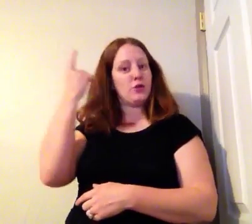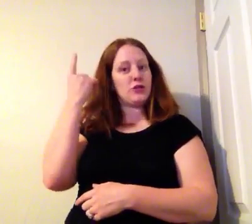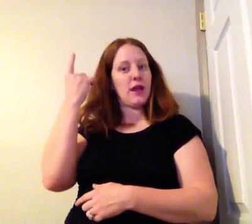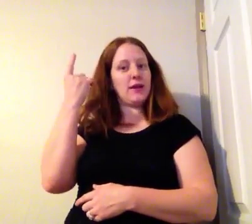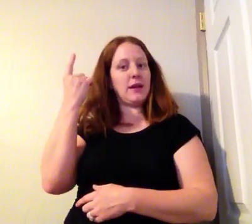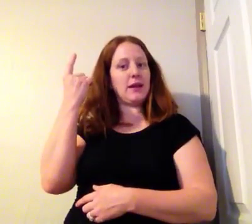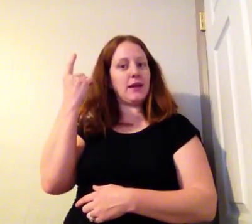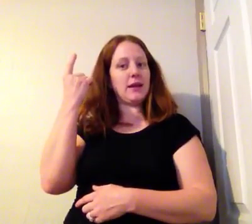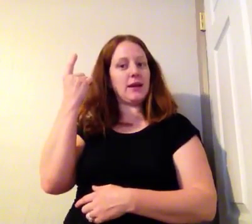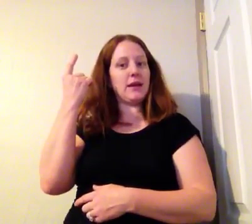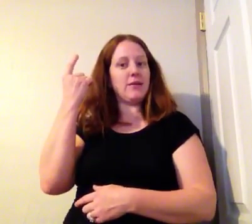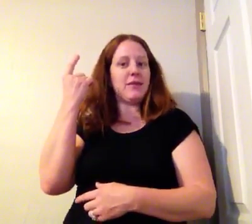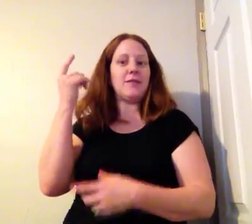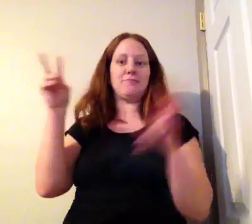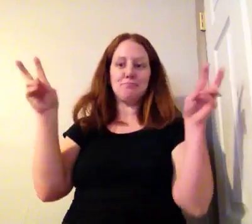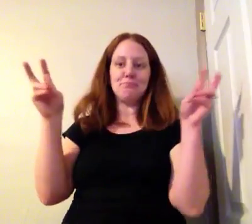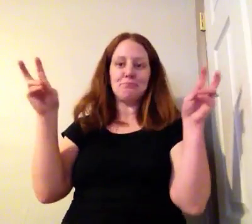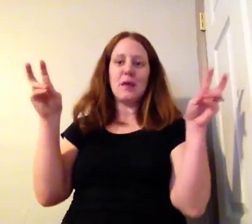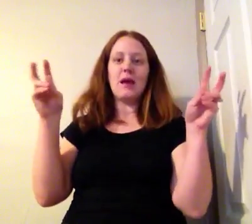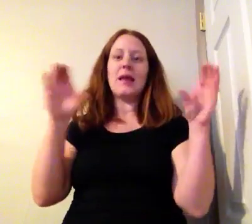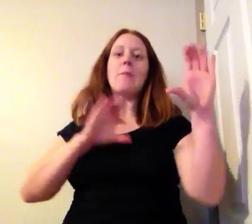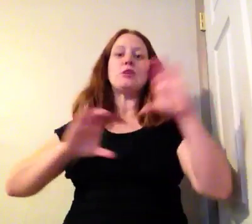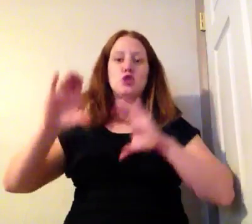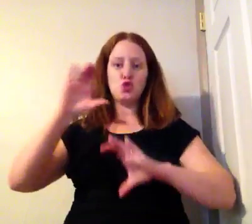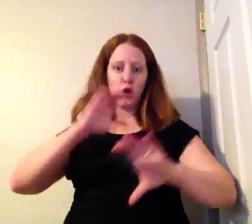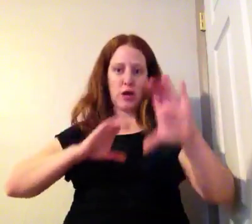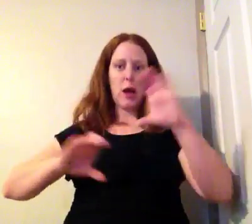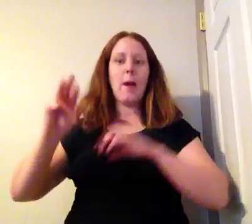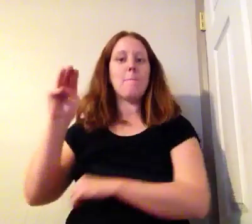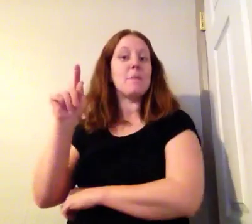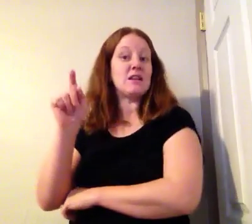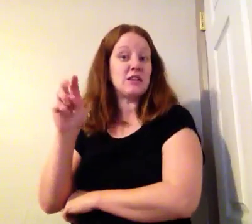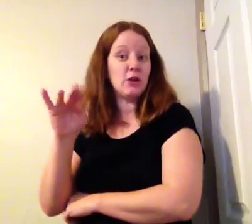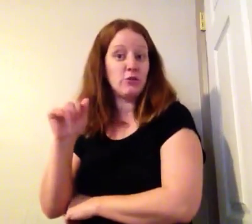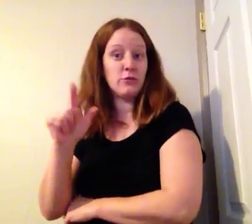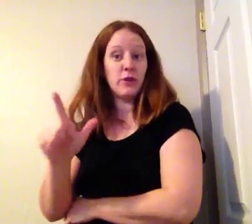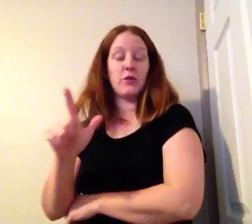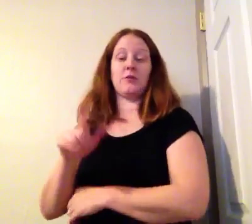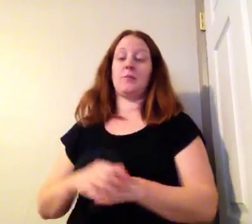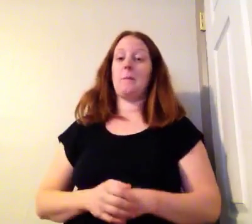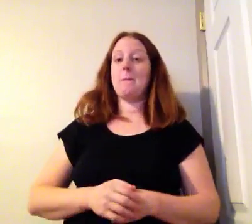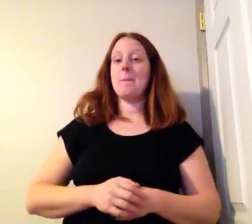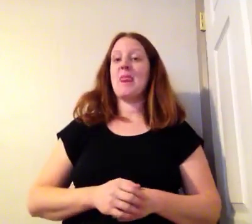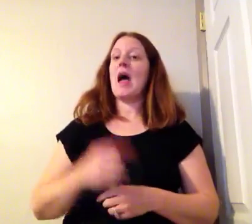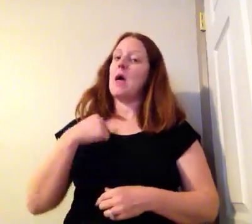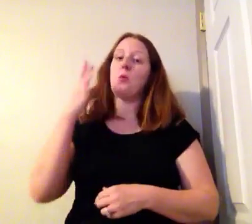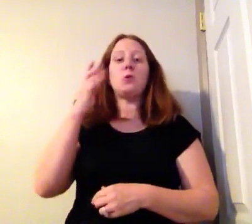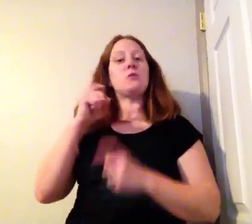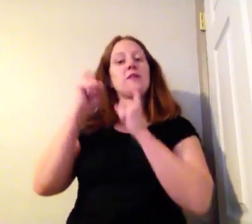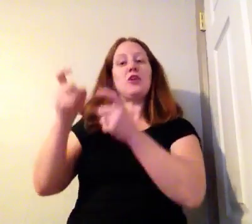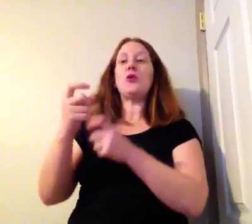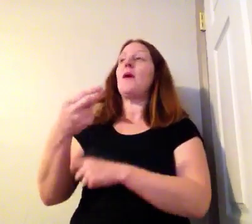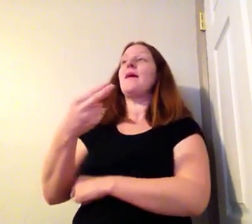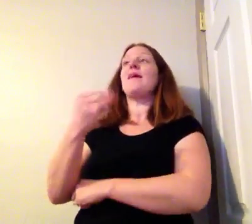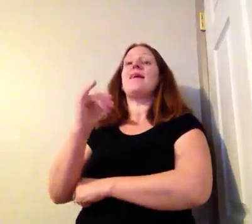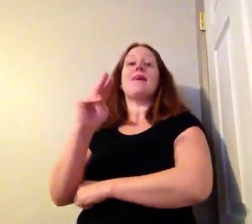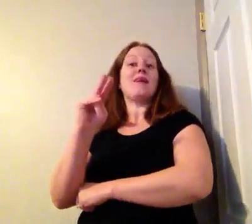another way to explaining it to you if it wasn't too successful. And I give you some more pointers and hints, and then I ask